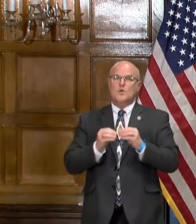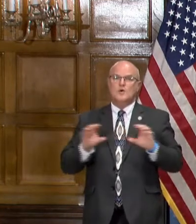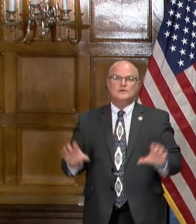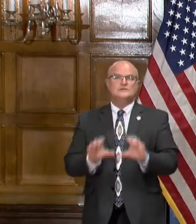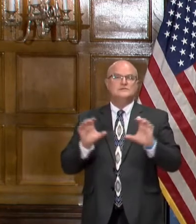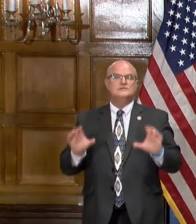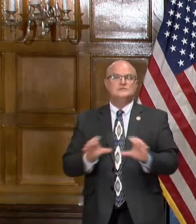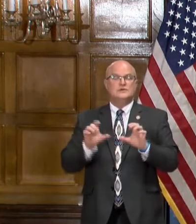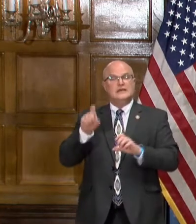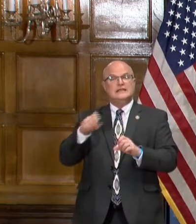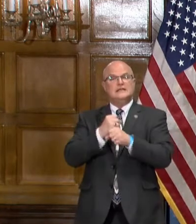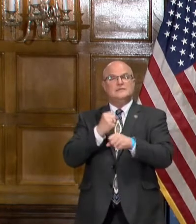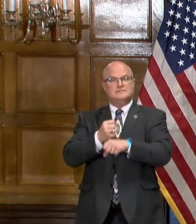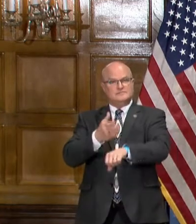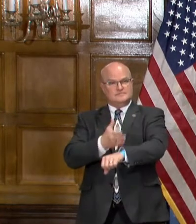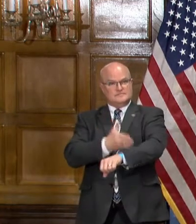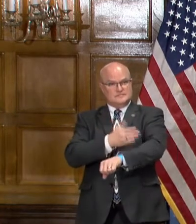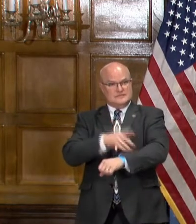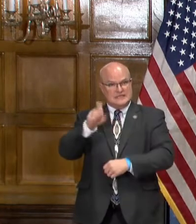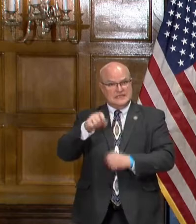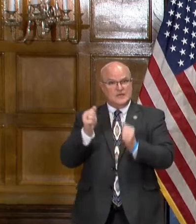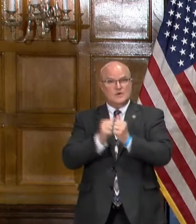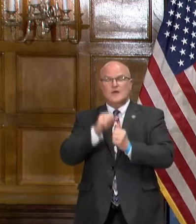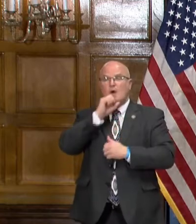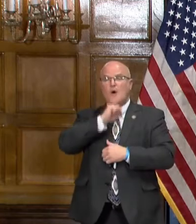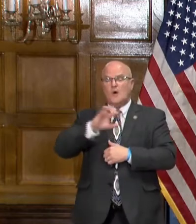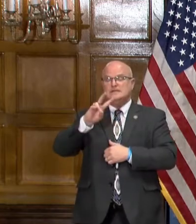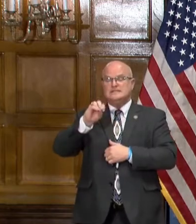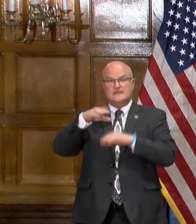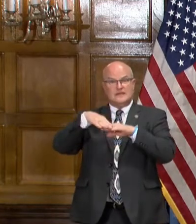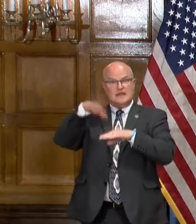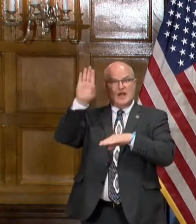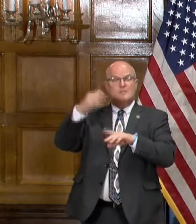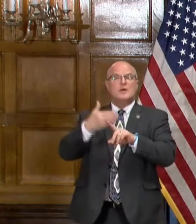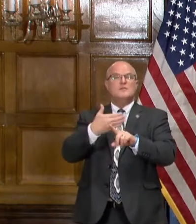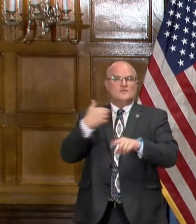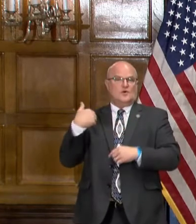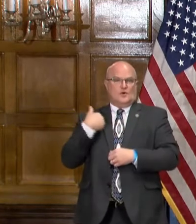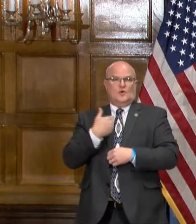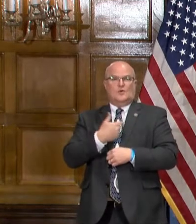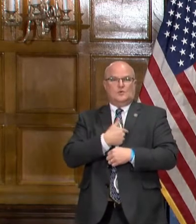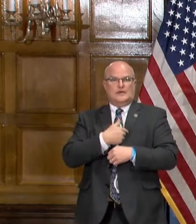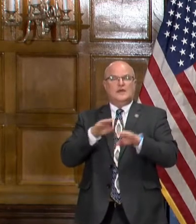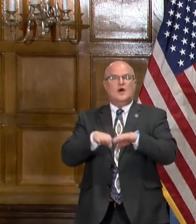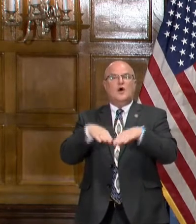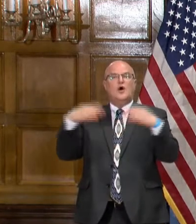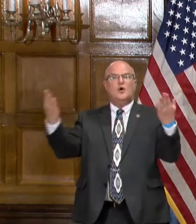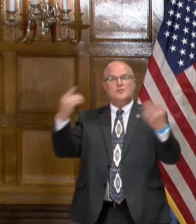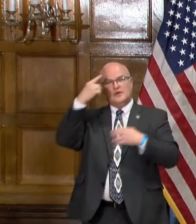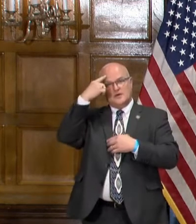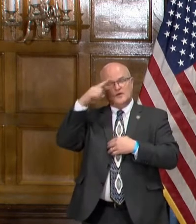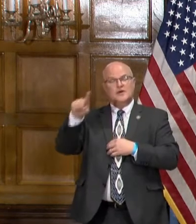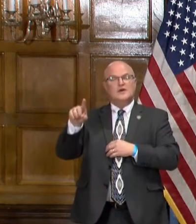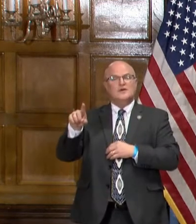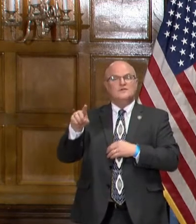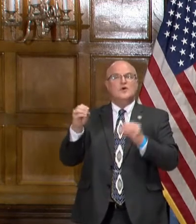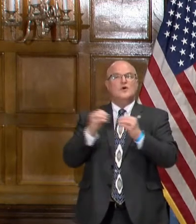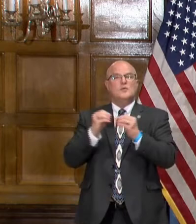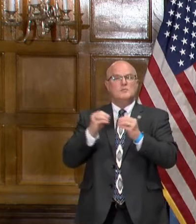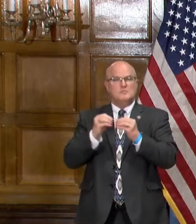we need to make more progress with our 70-plus before we open up our vaccine distribution to